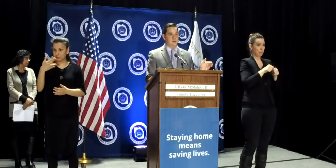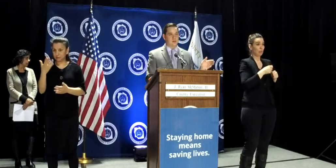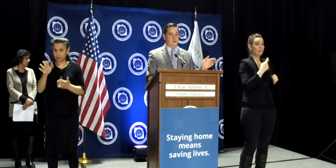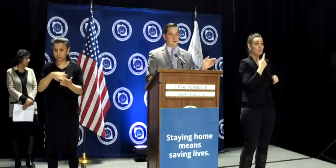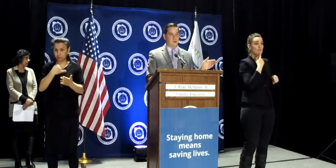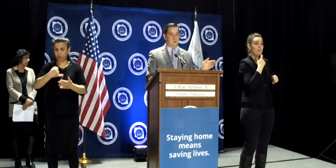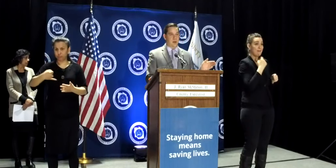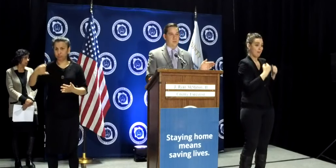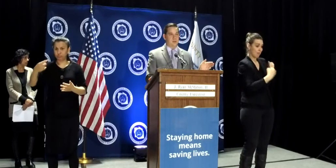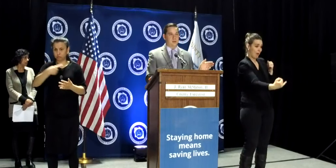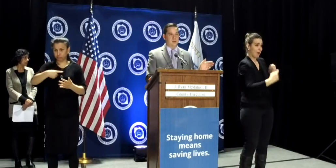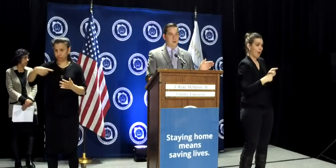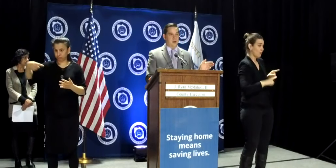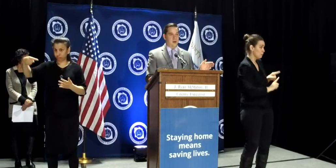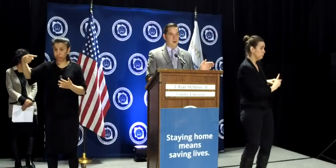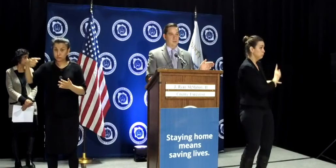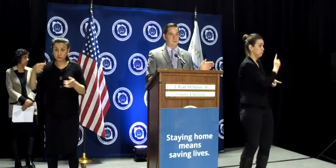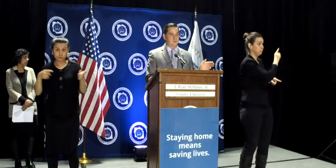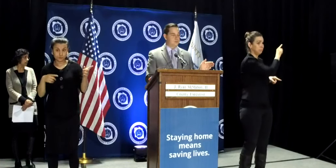cases, so we probably